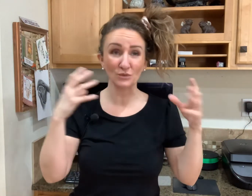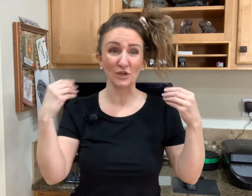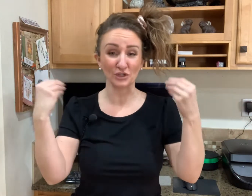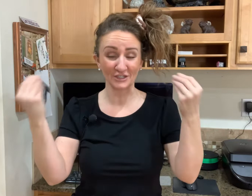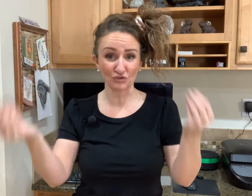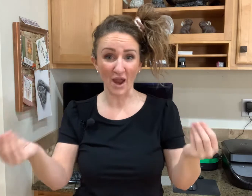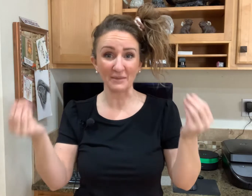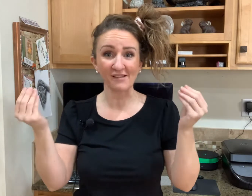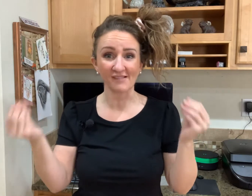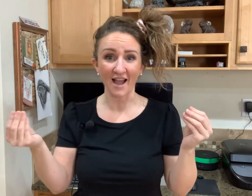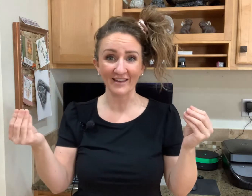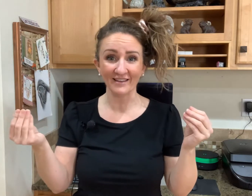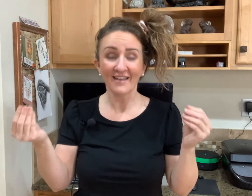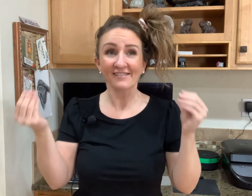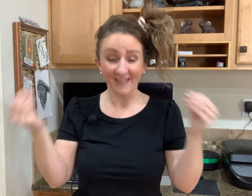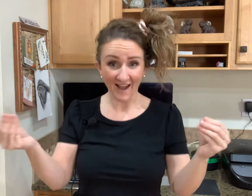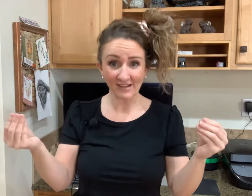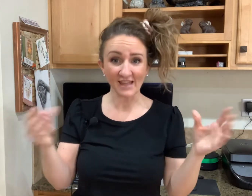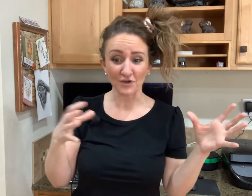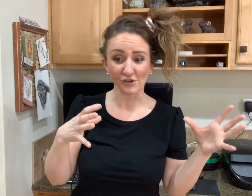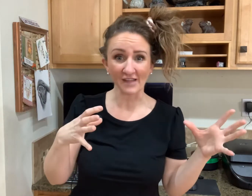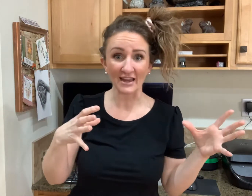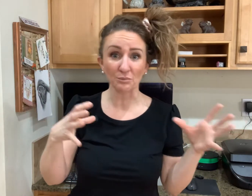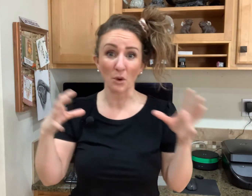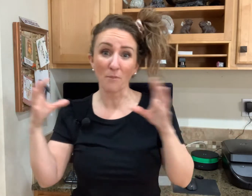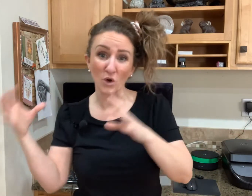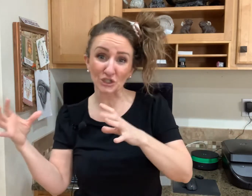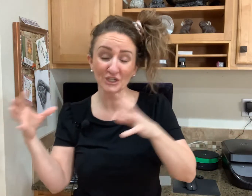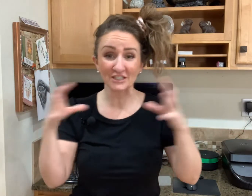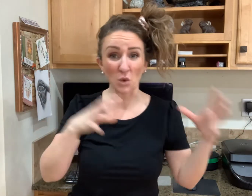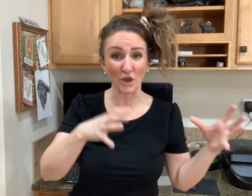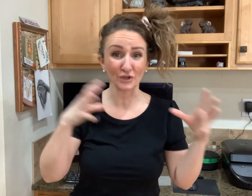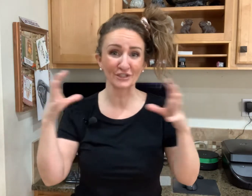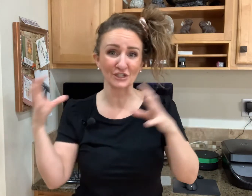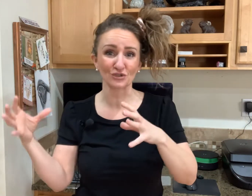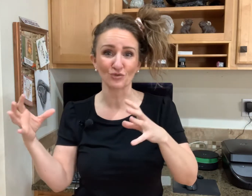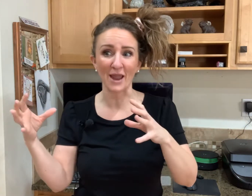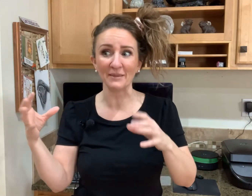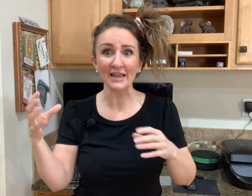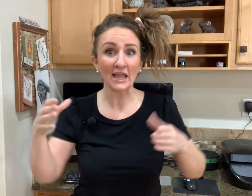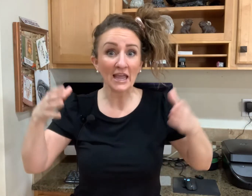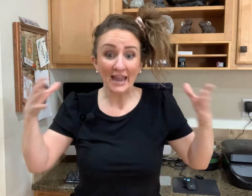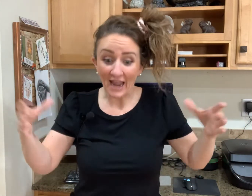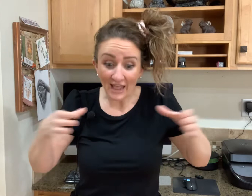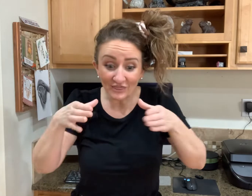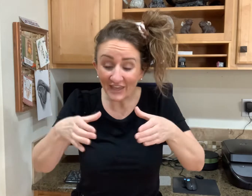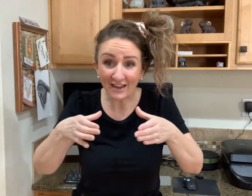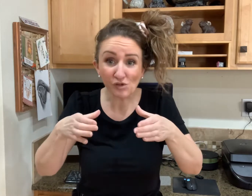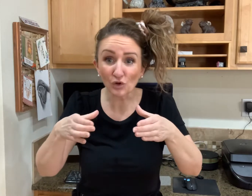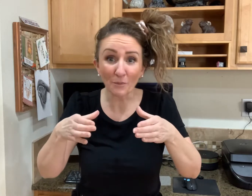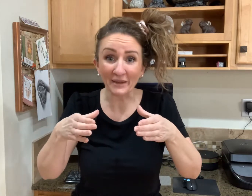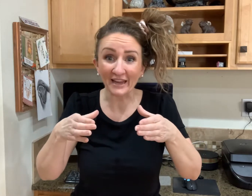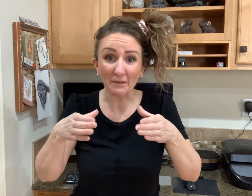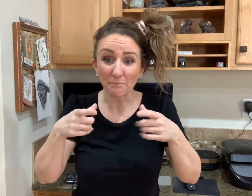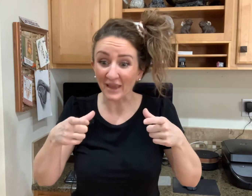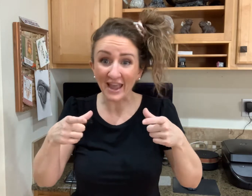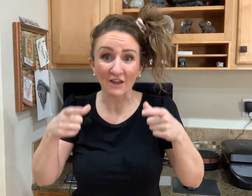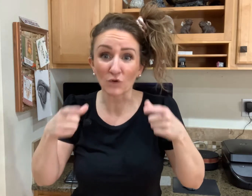you're describing size and you're signing proportionate to what you're describing, this could be big for